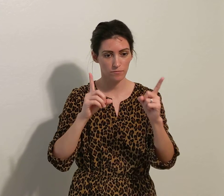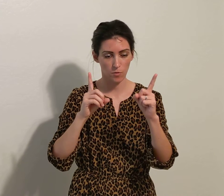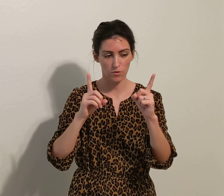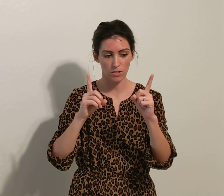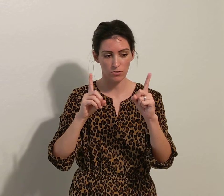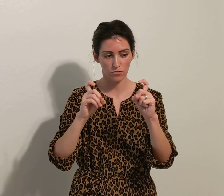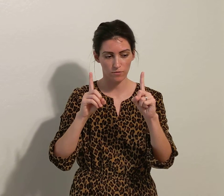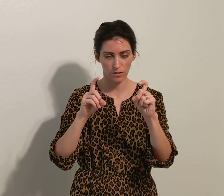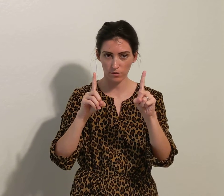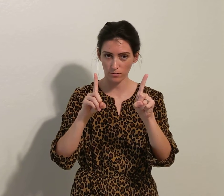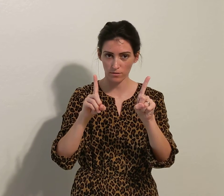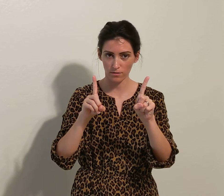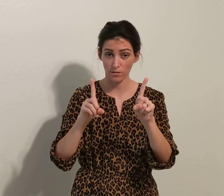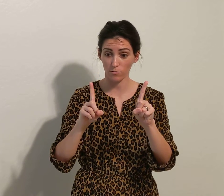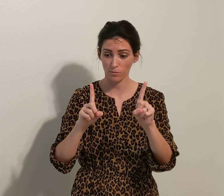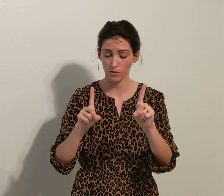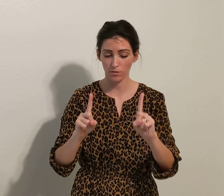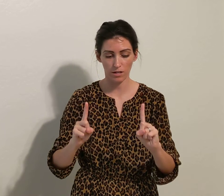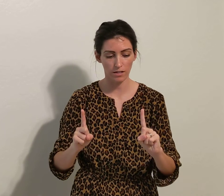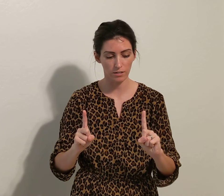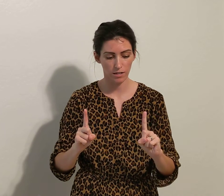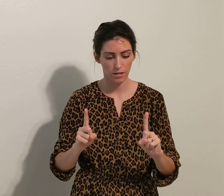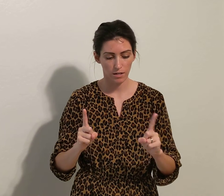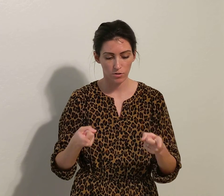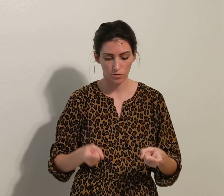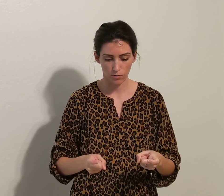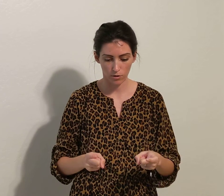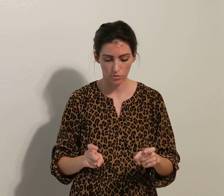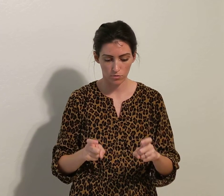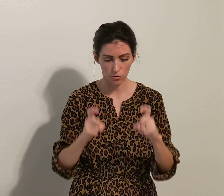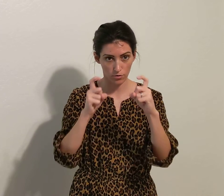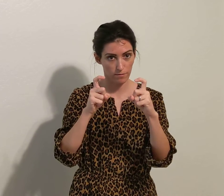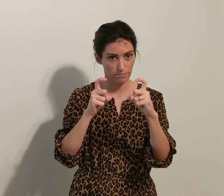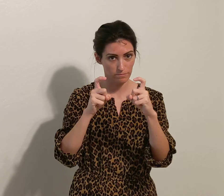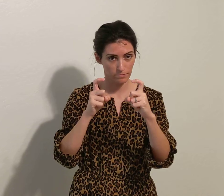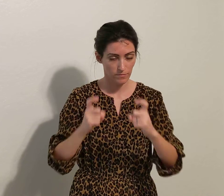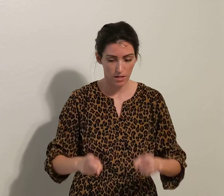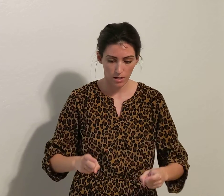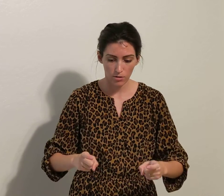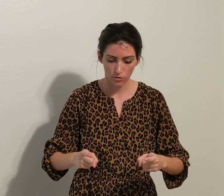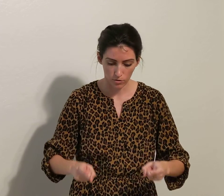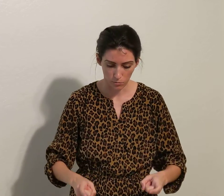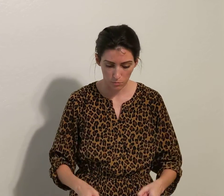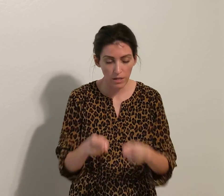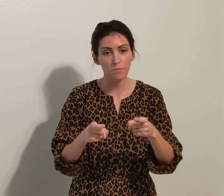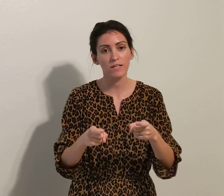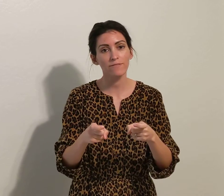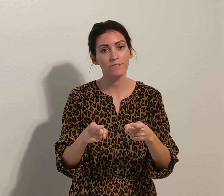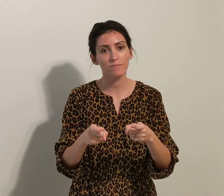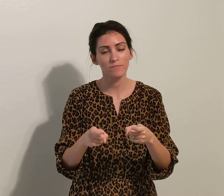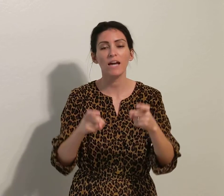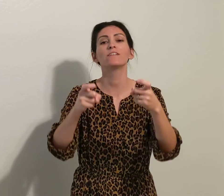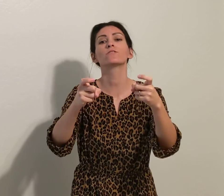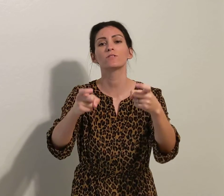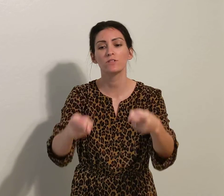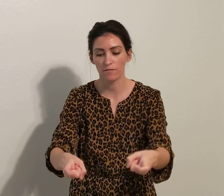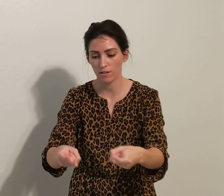Remember, take your 2 fingers. This is one we do a lot. You're going to curl them. You're going to pick up the gift and you're going to give the